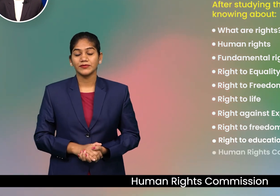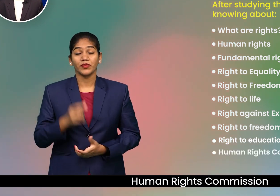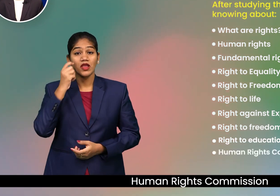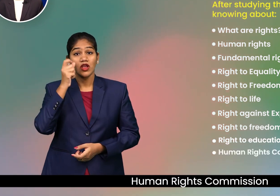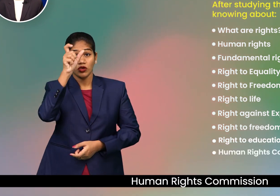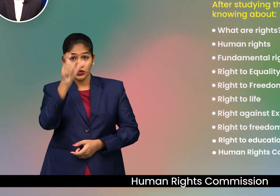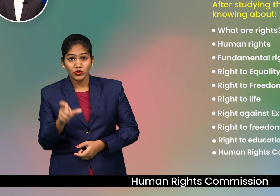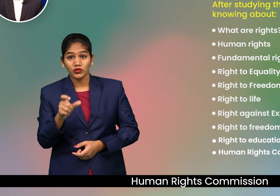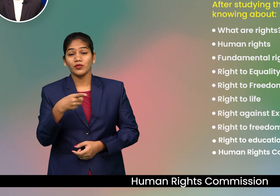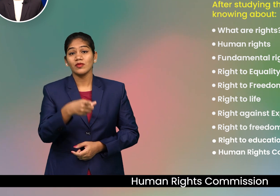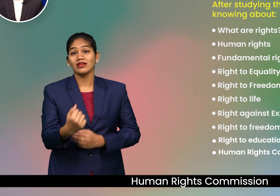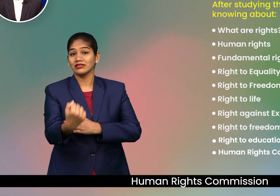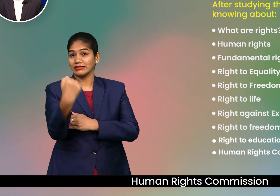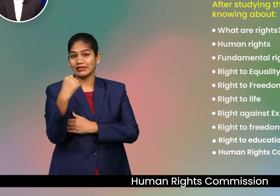Human Rights Commission,